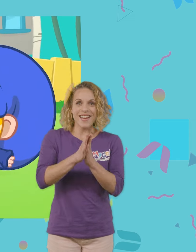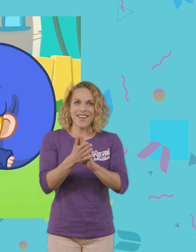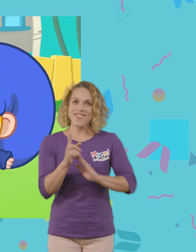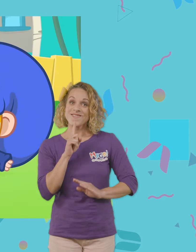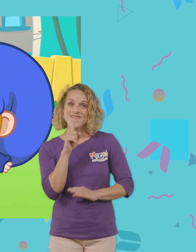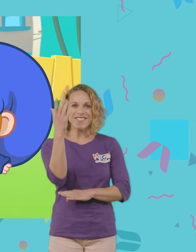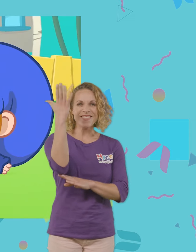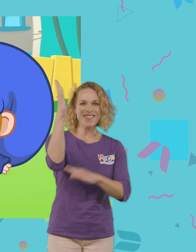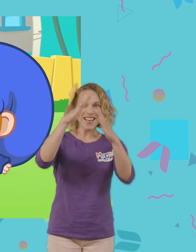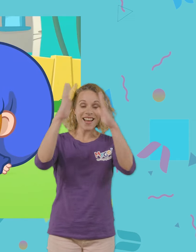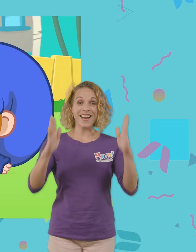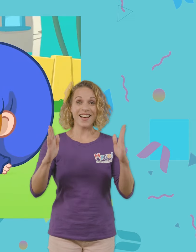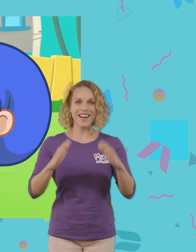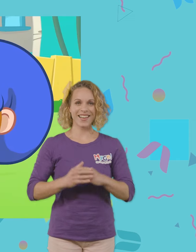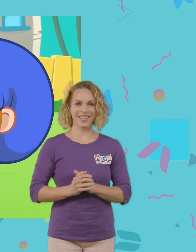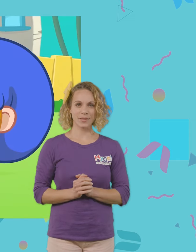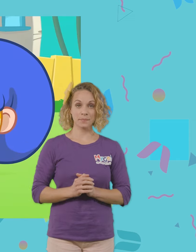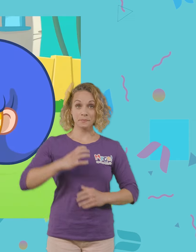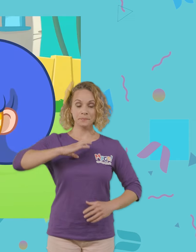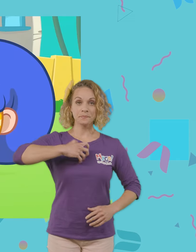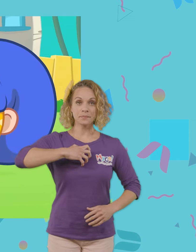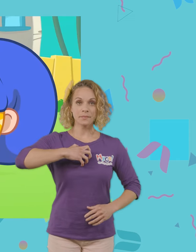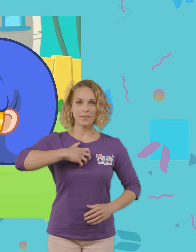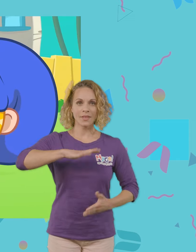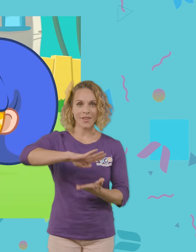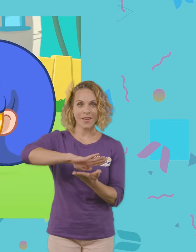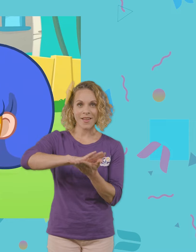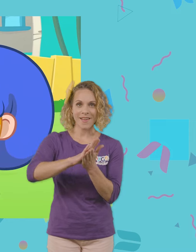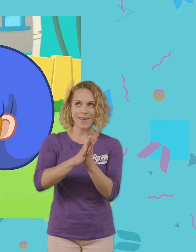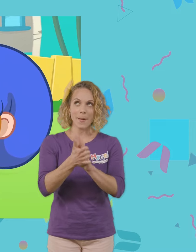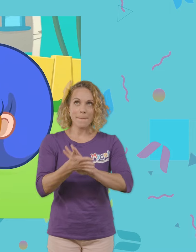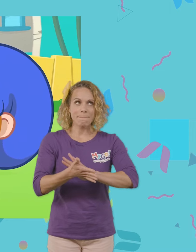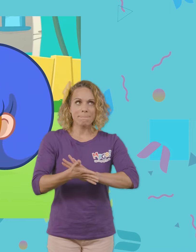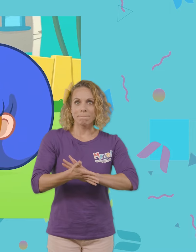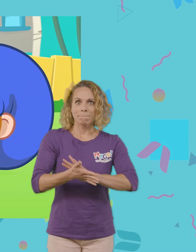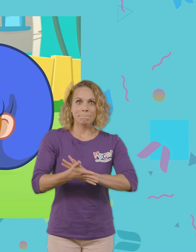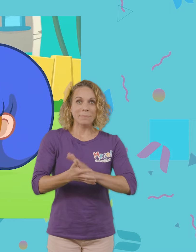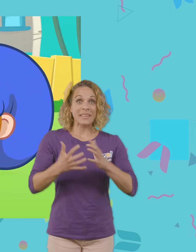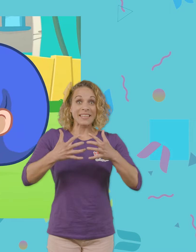real treehouse. Morphle, morph into a...